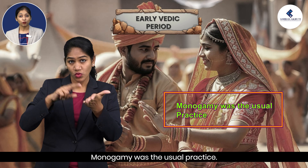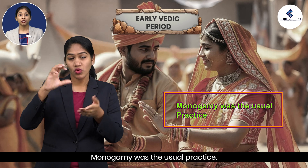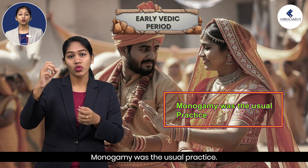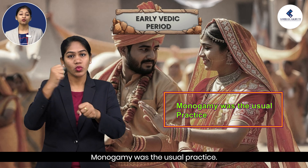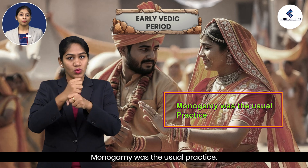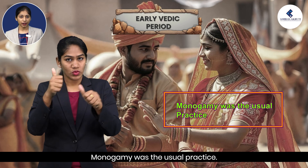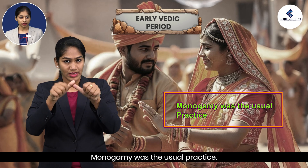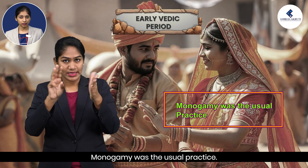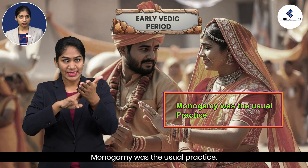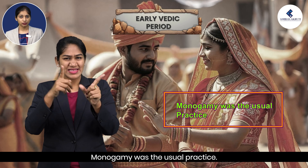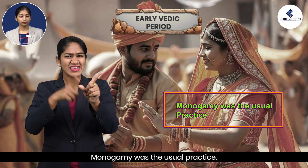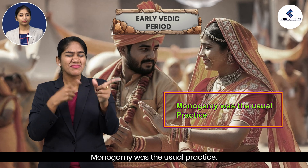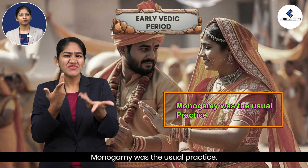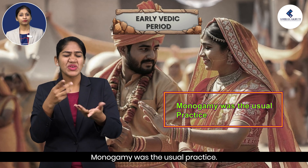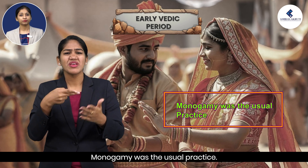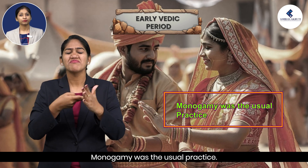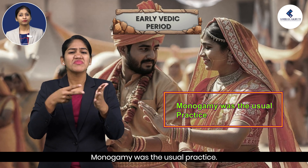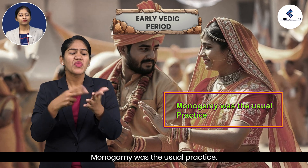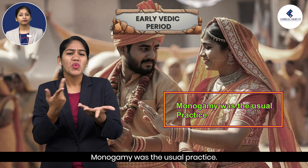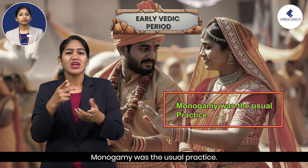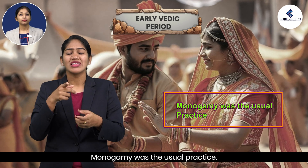Monogamy was the usual practice.